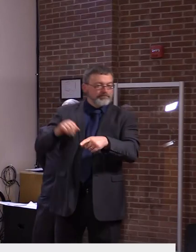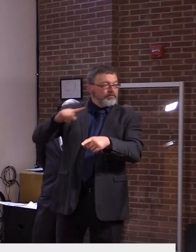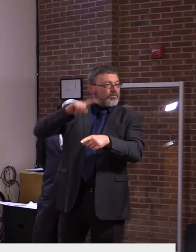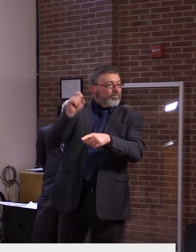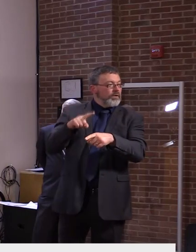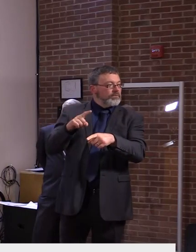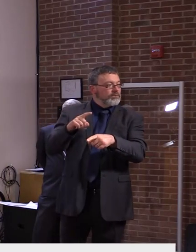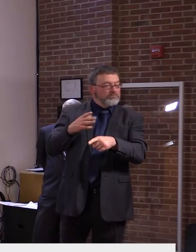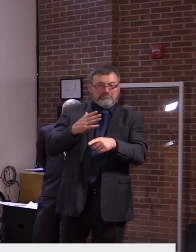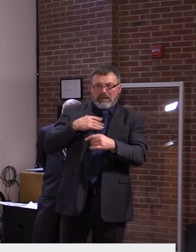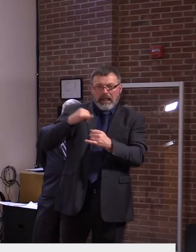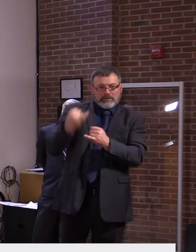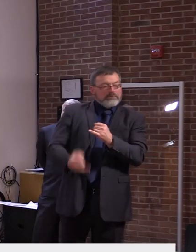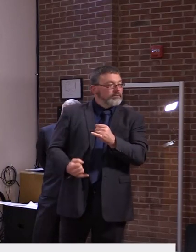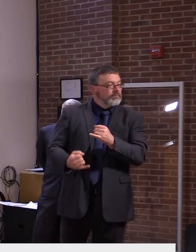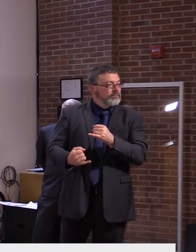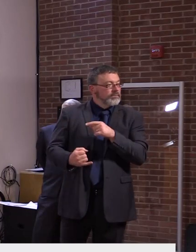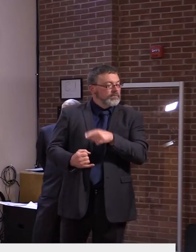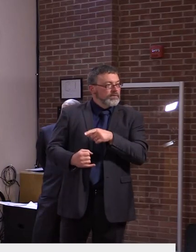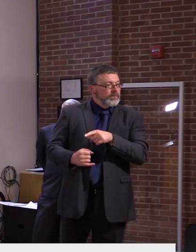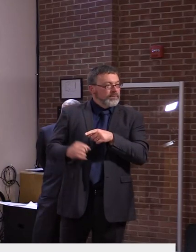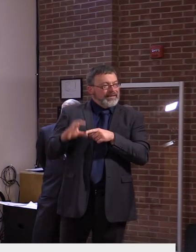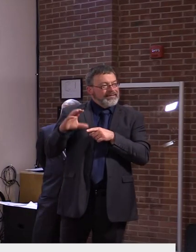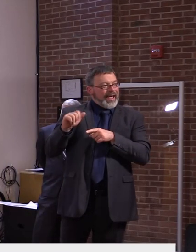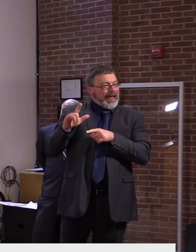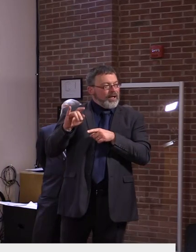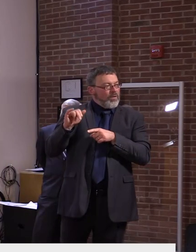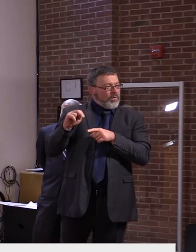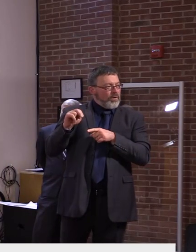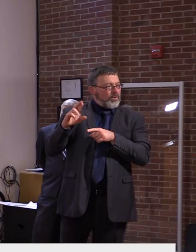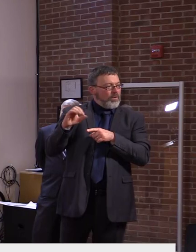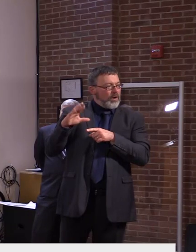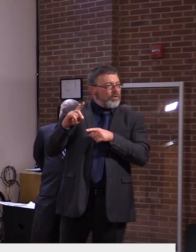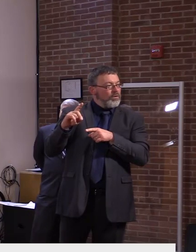question. Somebody who received the Johnson &